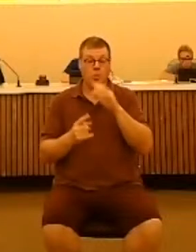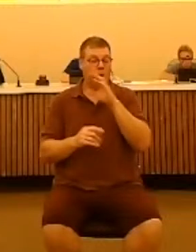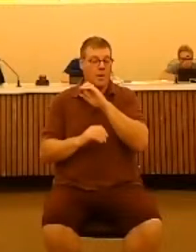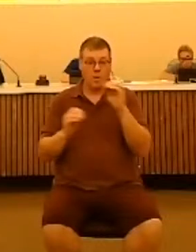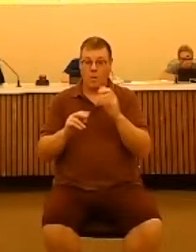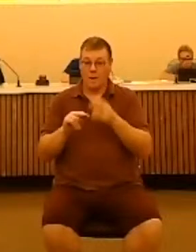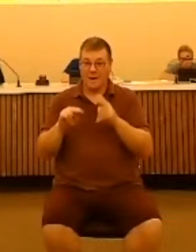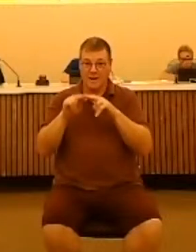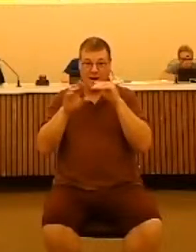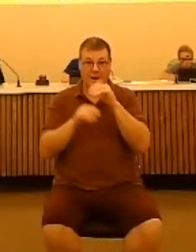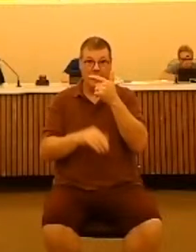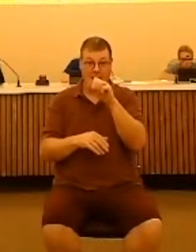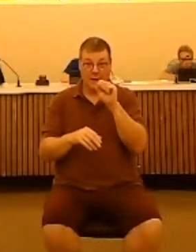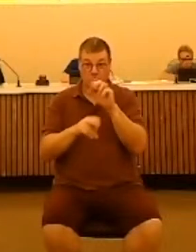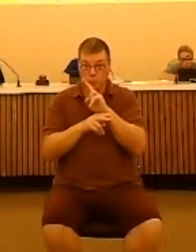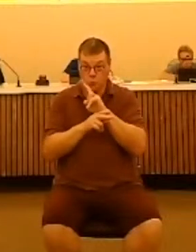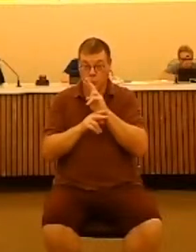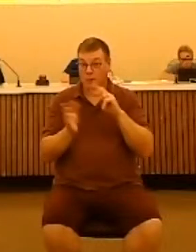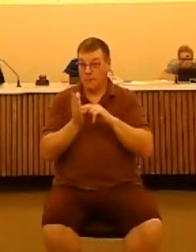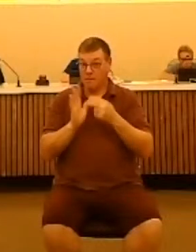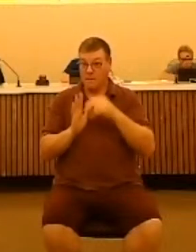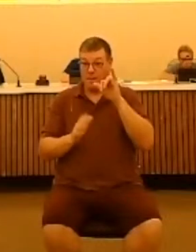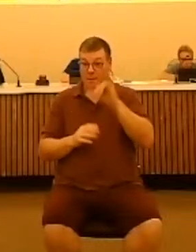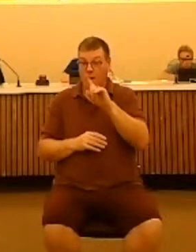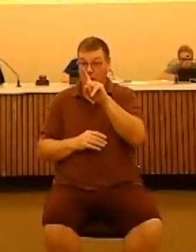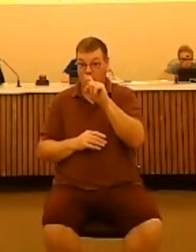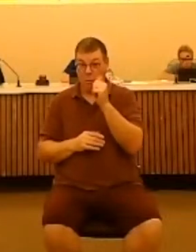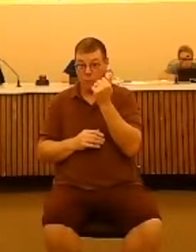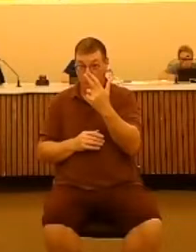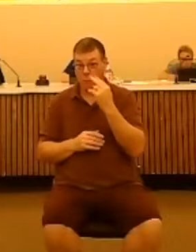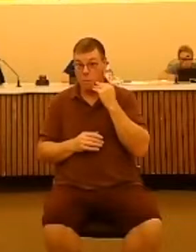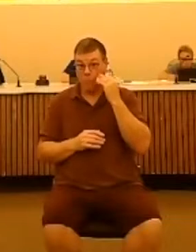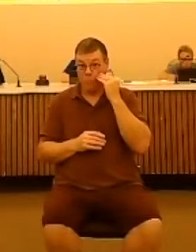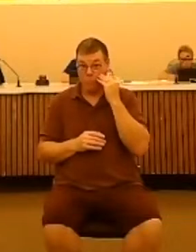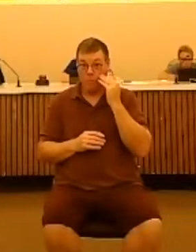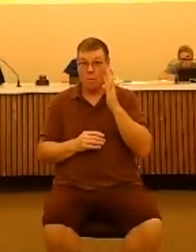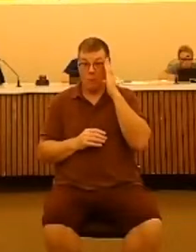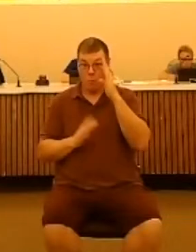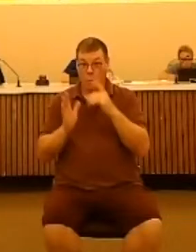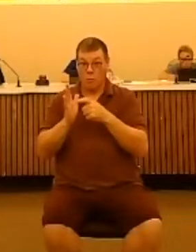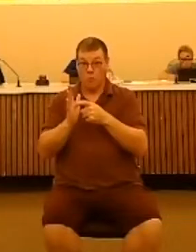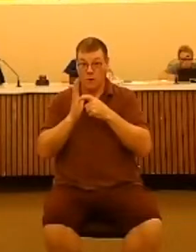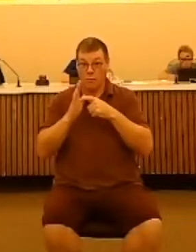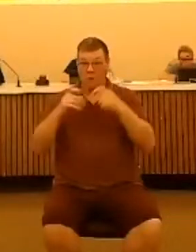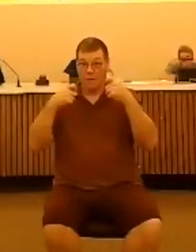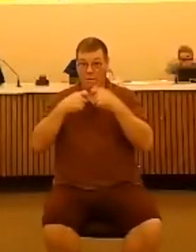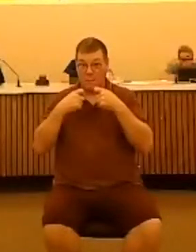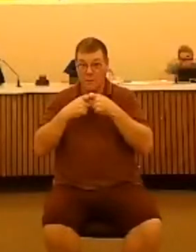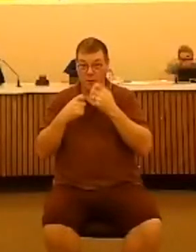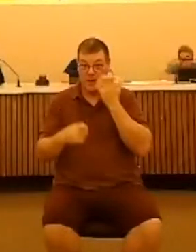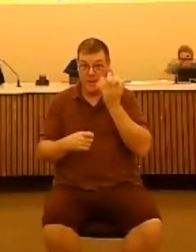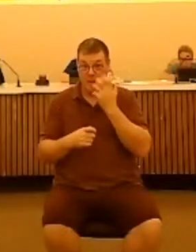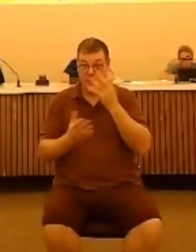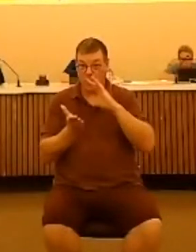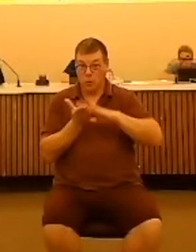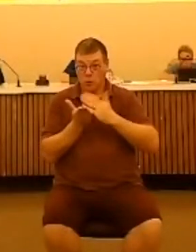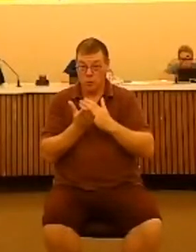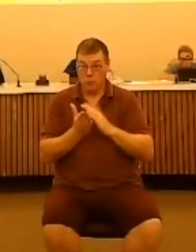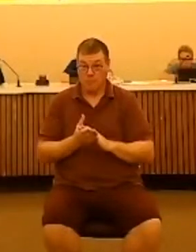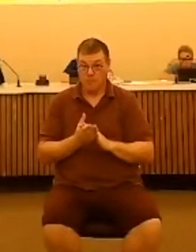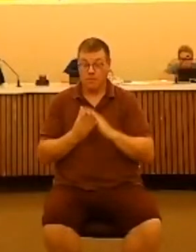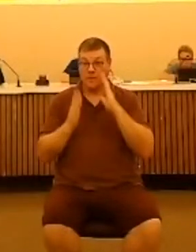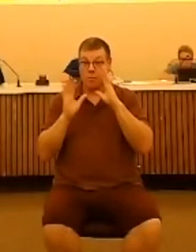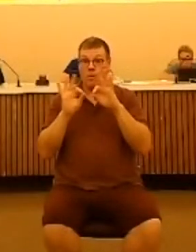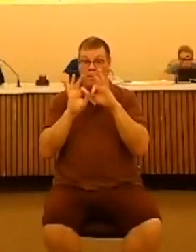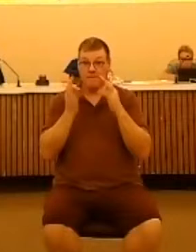in gas use. So does that mean that these 113 homes will require electric heating and cooking? Will